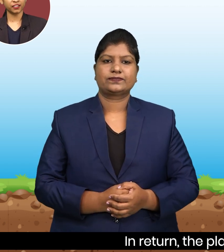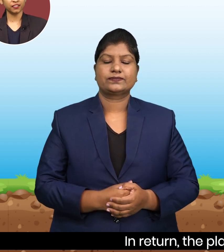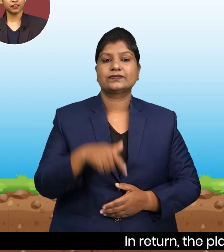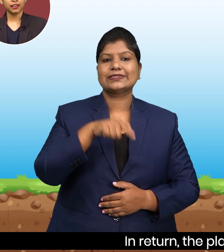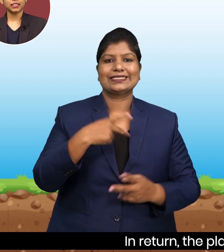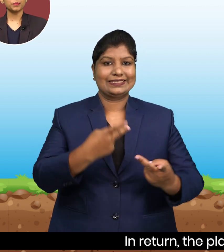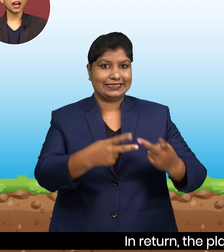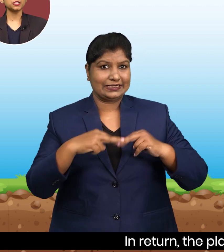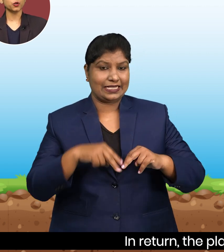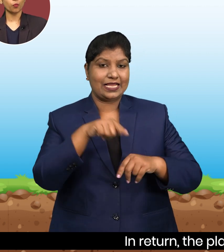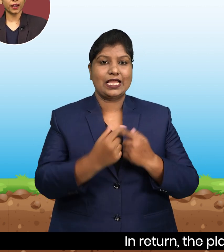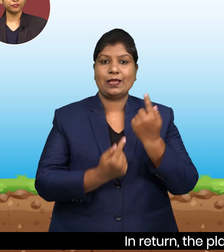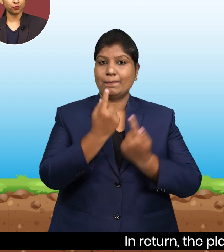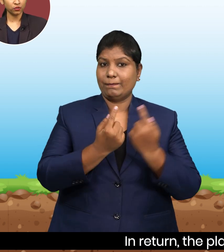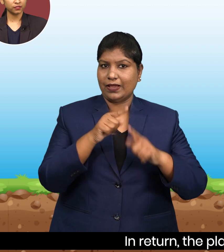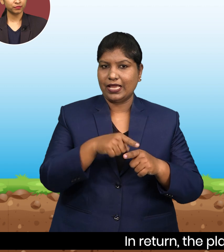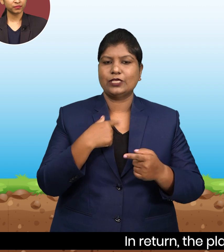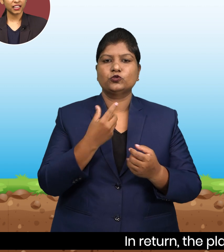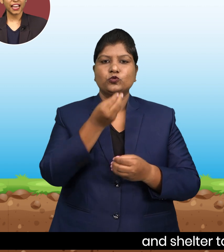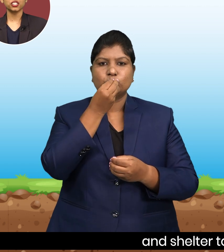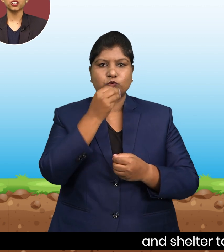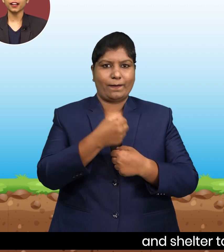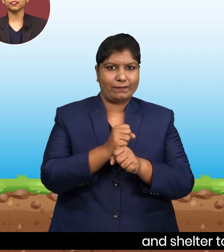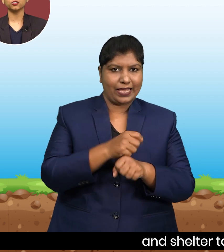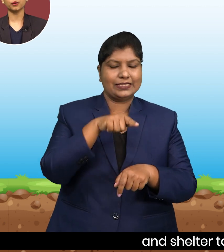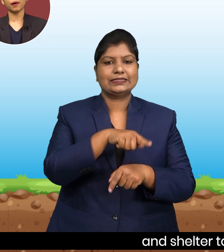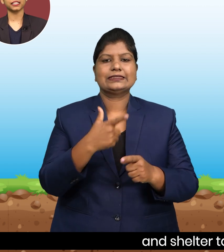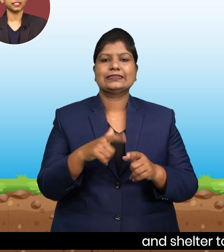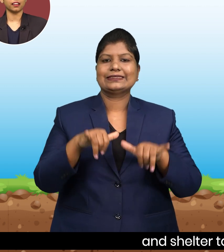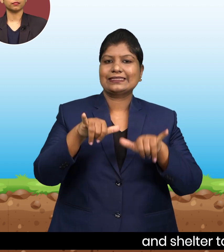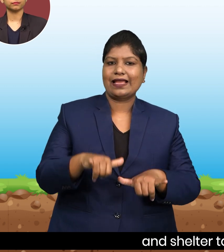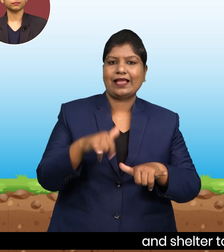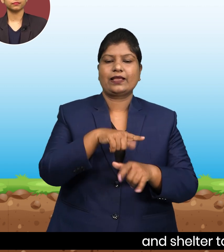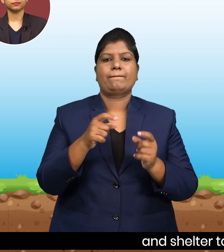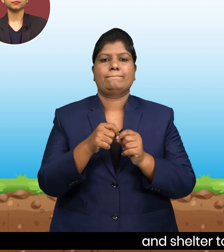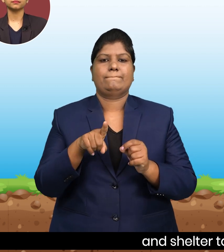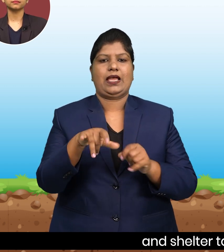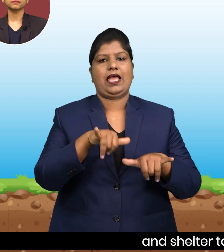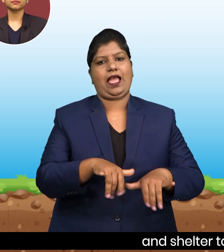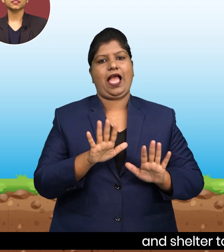In return, the plants provide food and shelter to the bacteria.